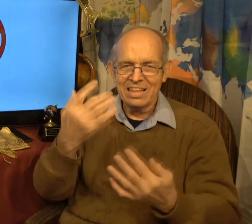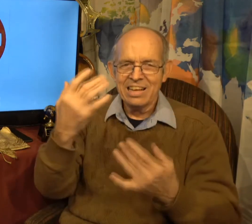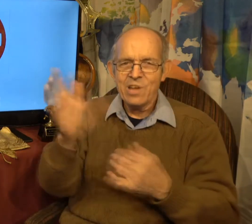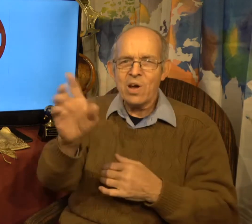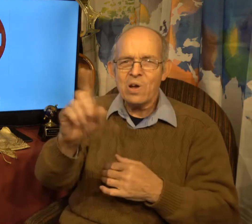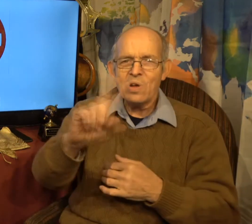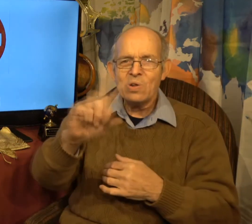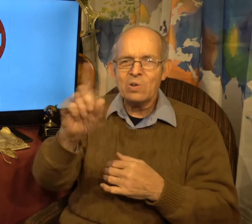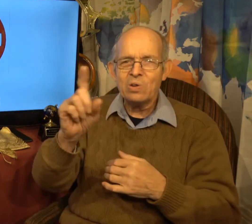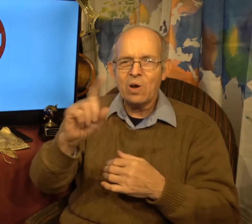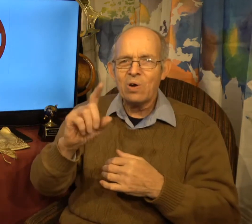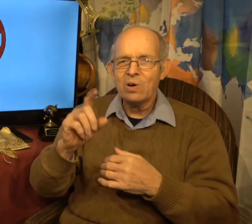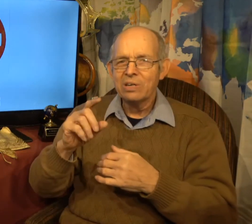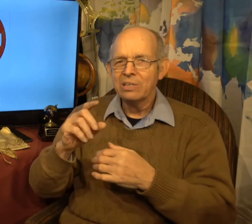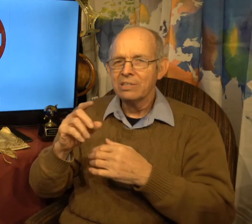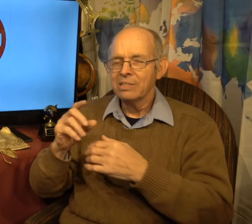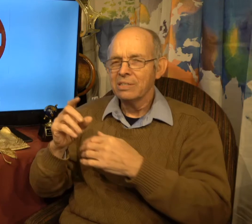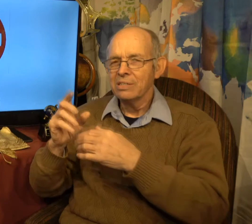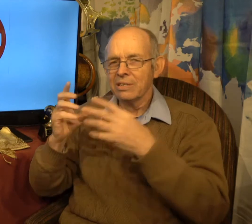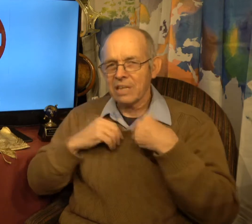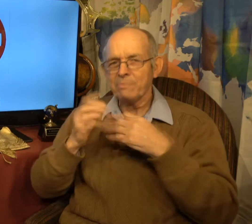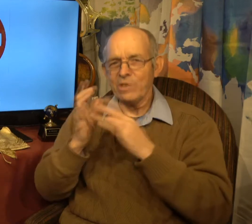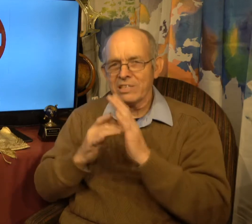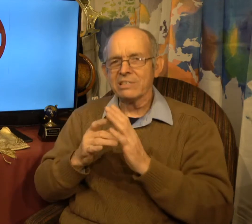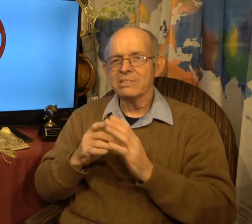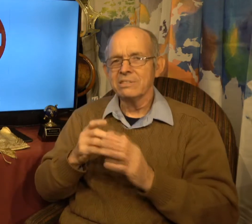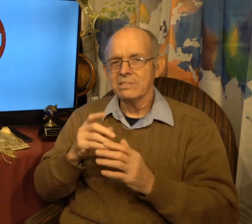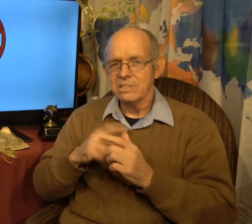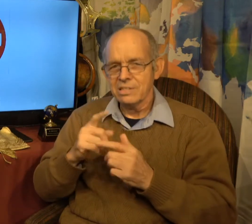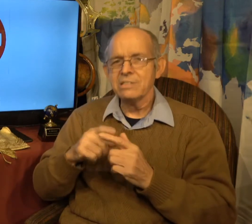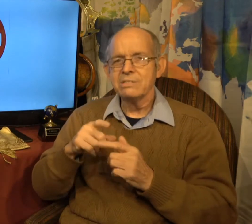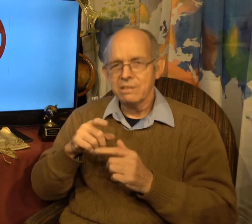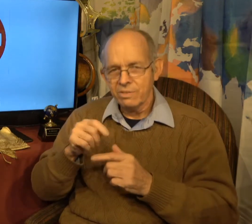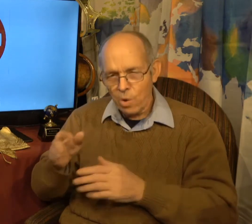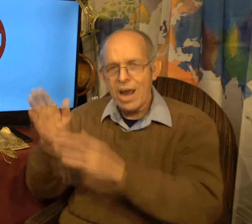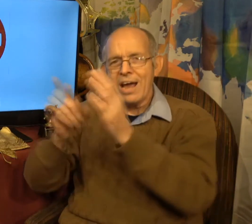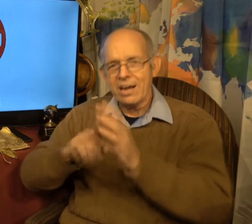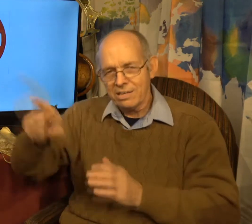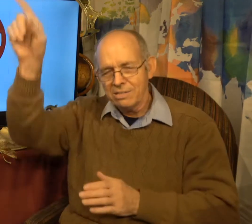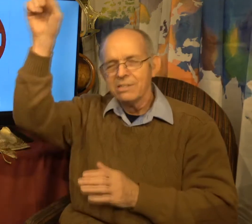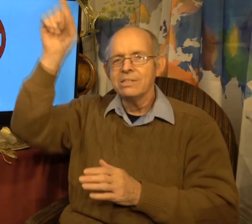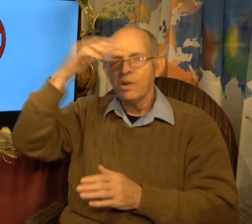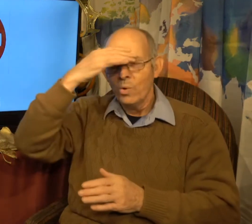ahead. No. Accept Jesus. And then the way.